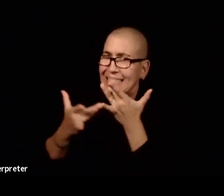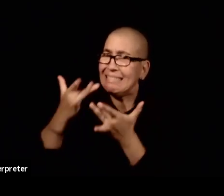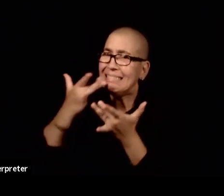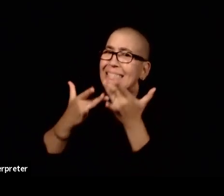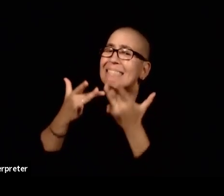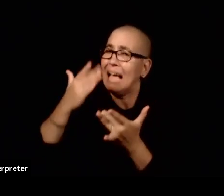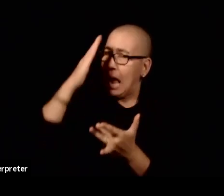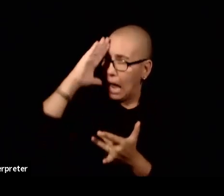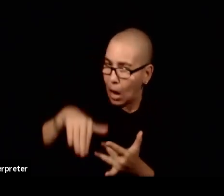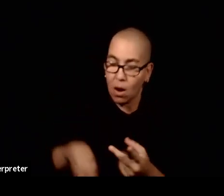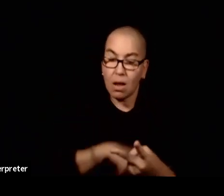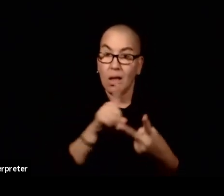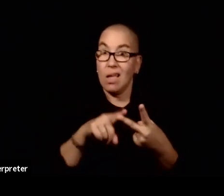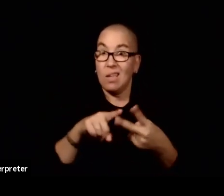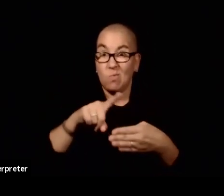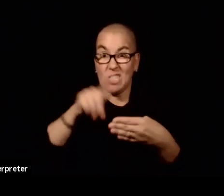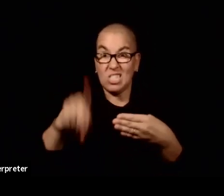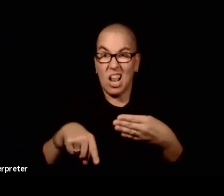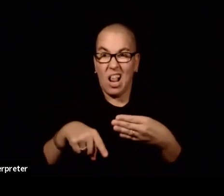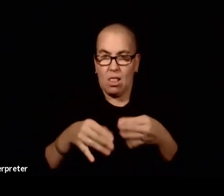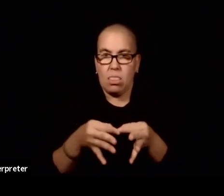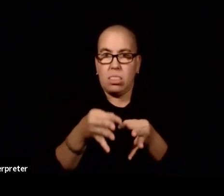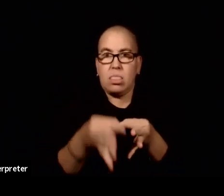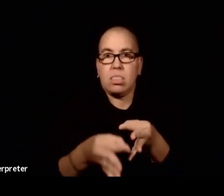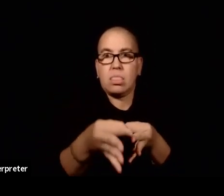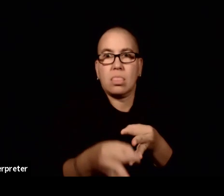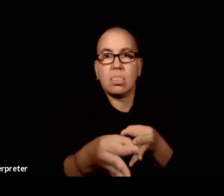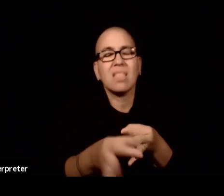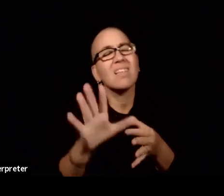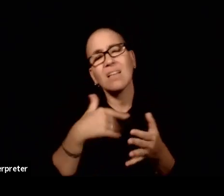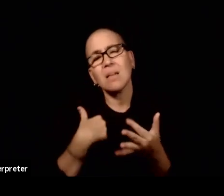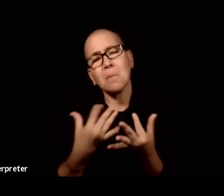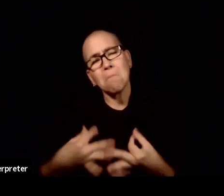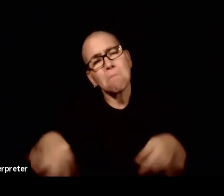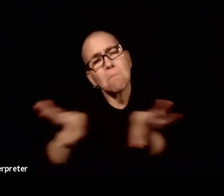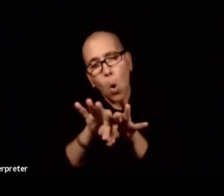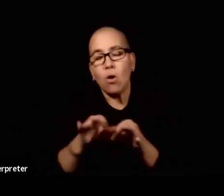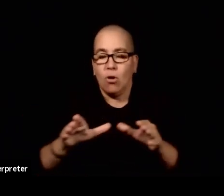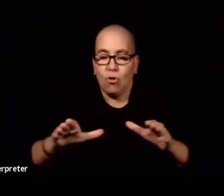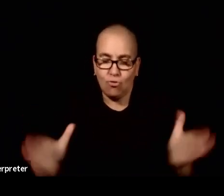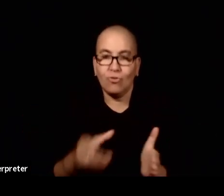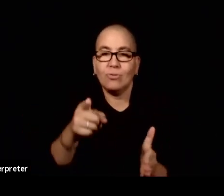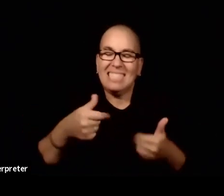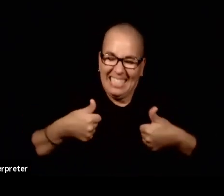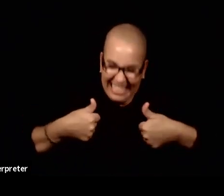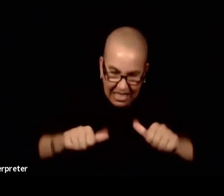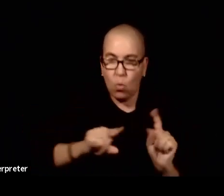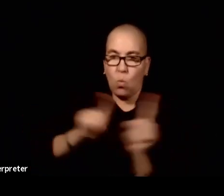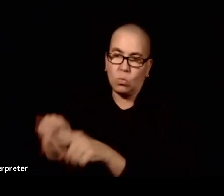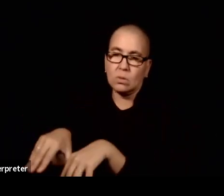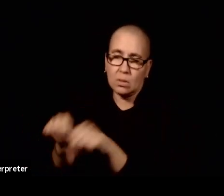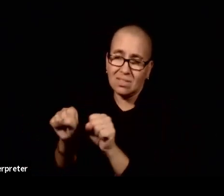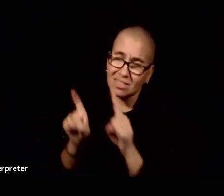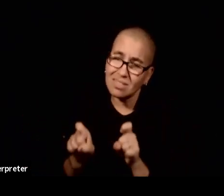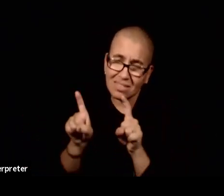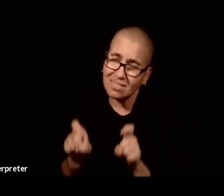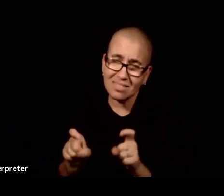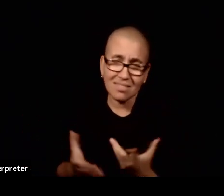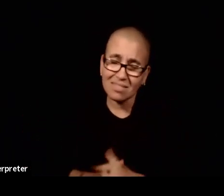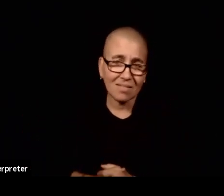intended to discourage people from getting tested. We want people to get tested if they have been recommended to get tested, if